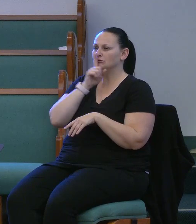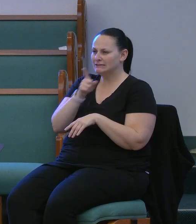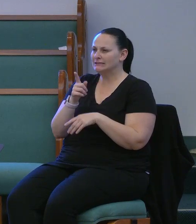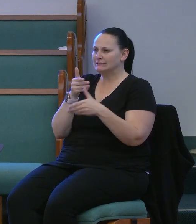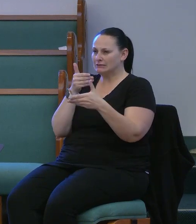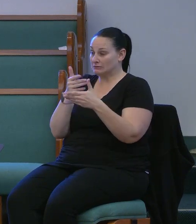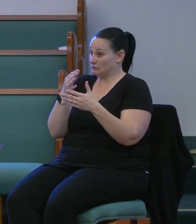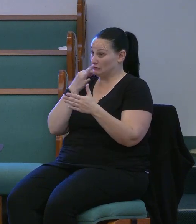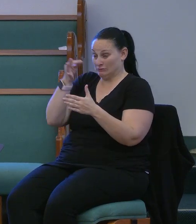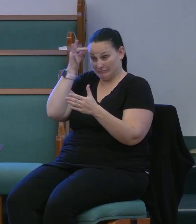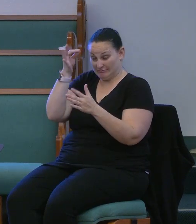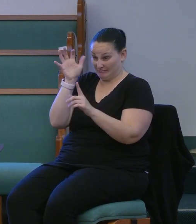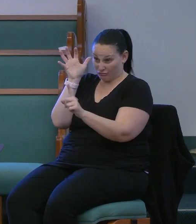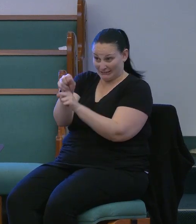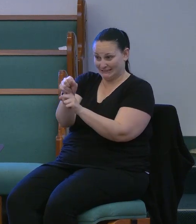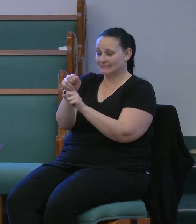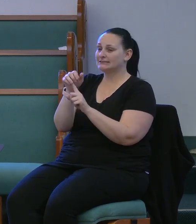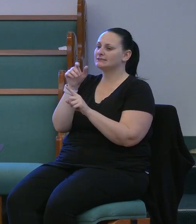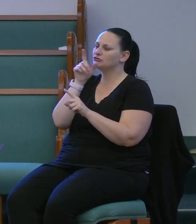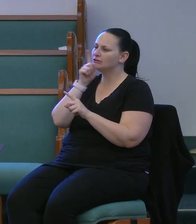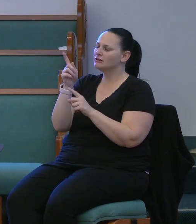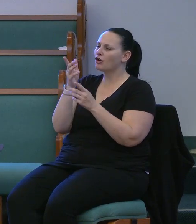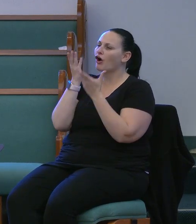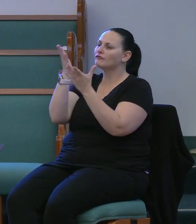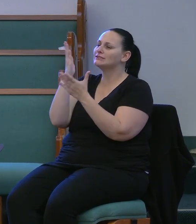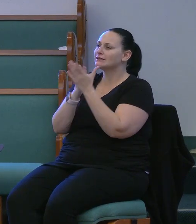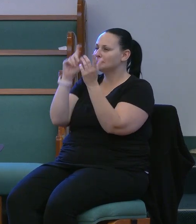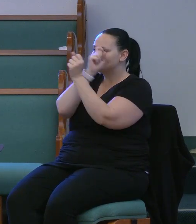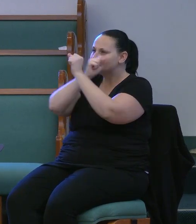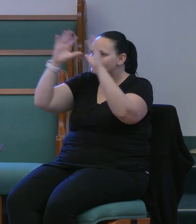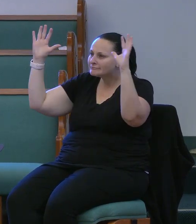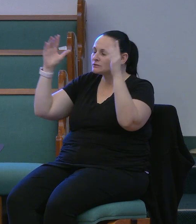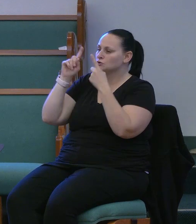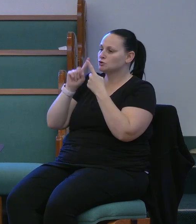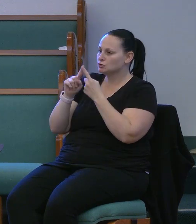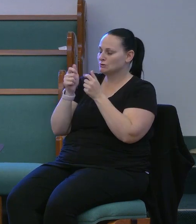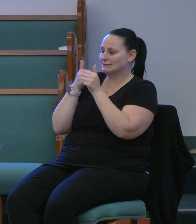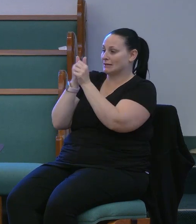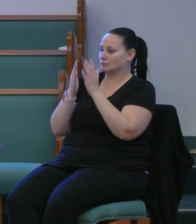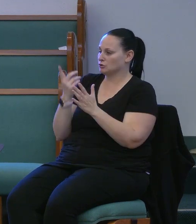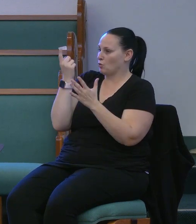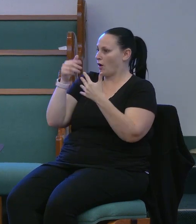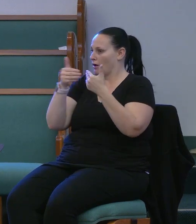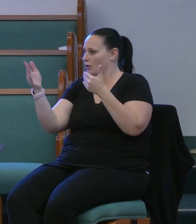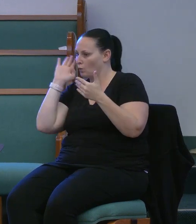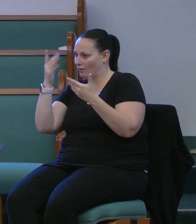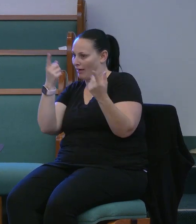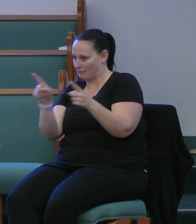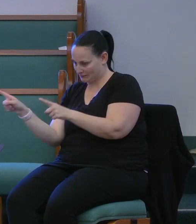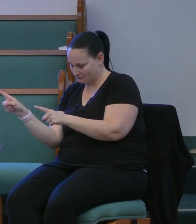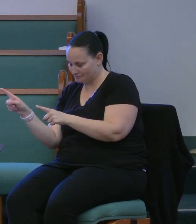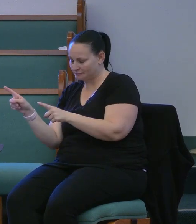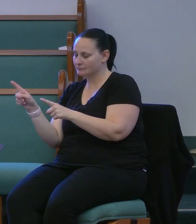to being arrested, and offering some vision to the disciples for what is going to happen.